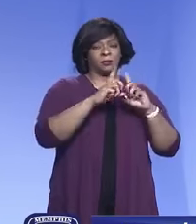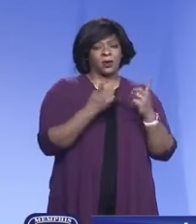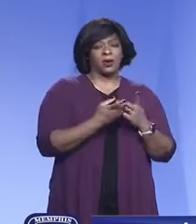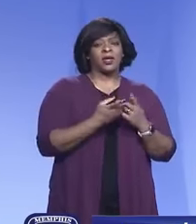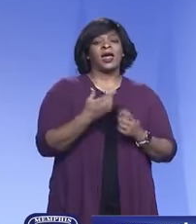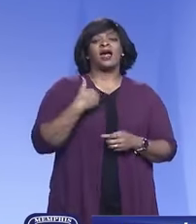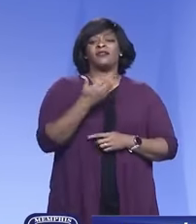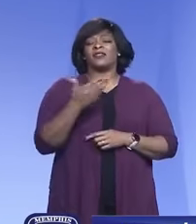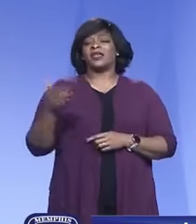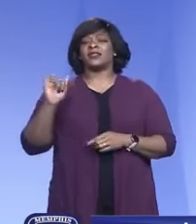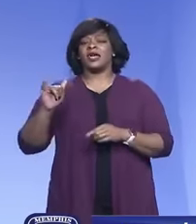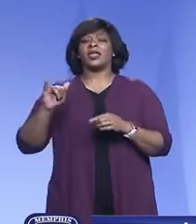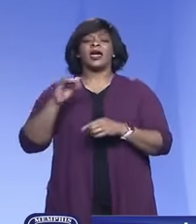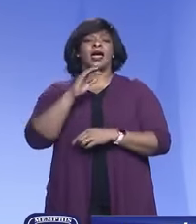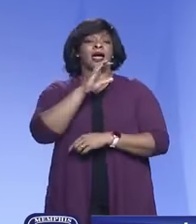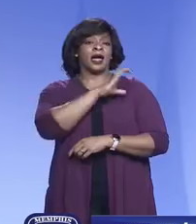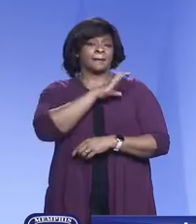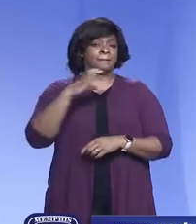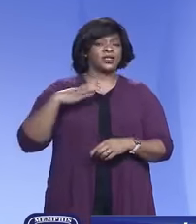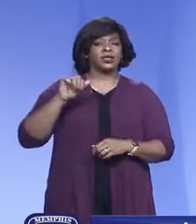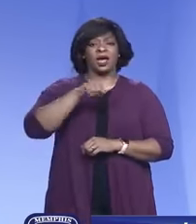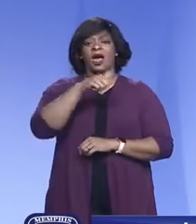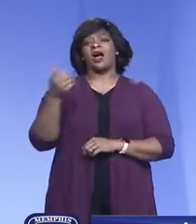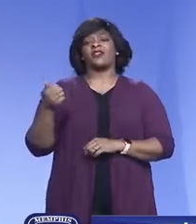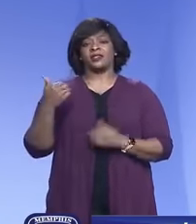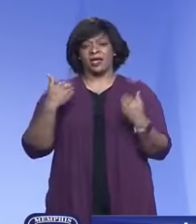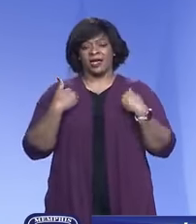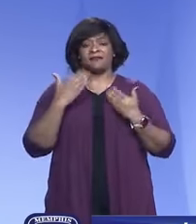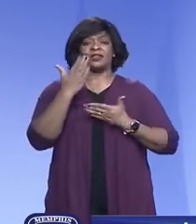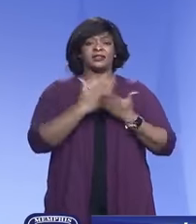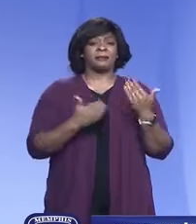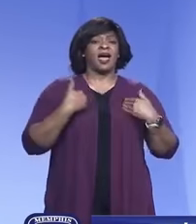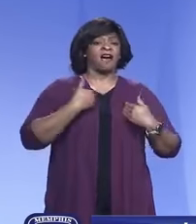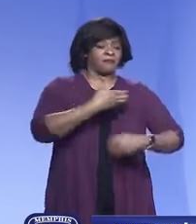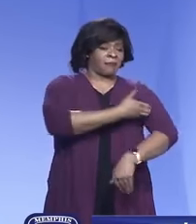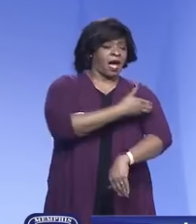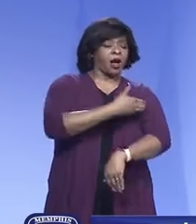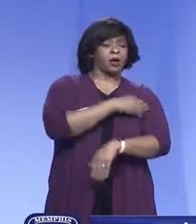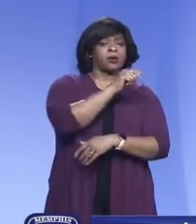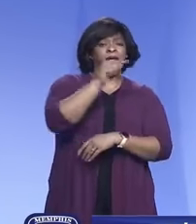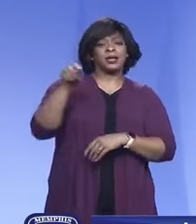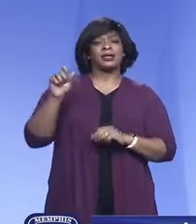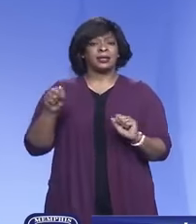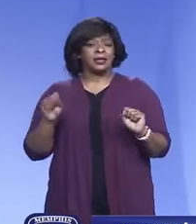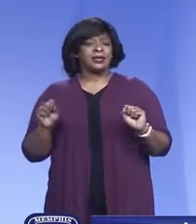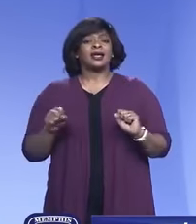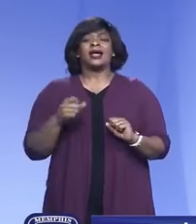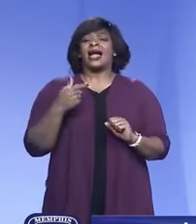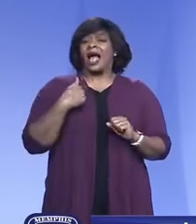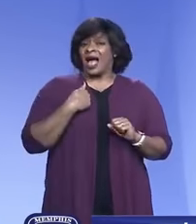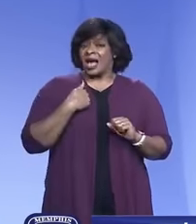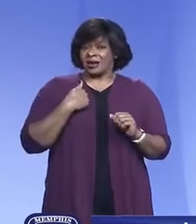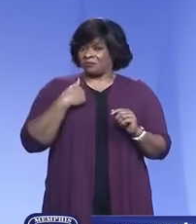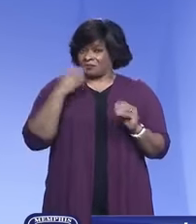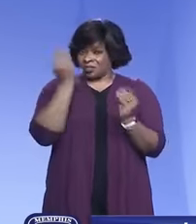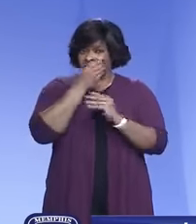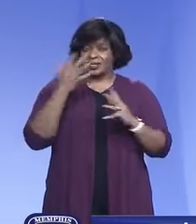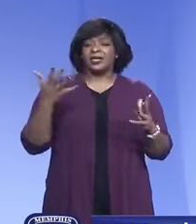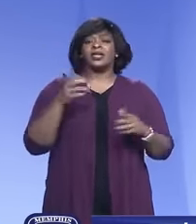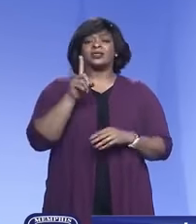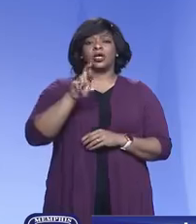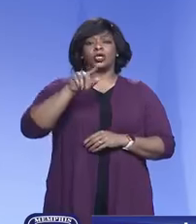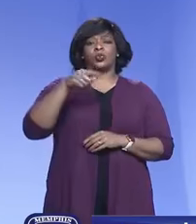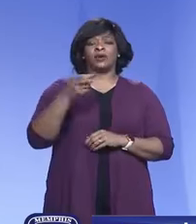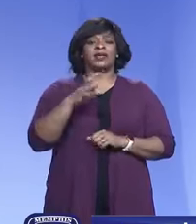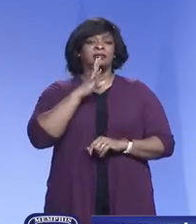And then there are things that the commissioners and others. So all of us have some power. I would say, and again, Dr. Randolph